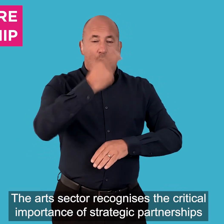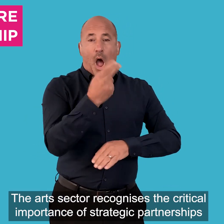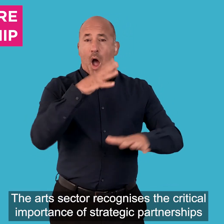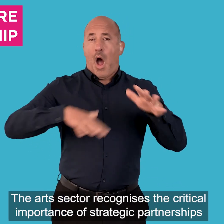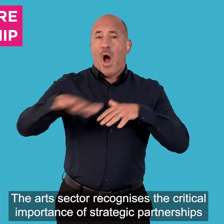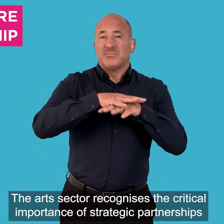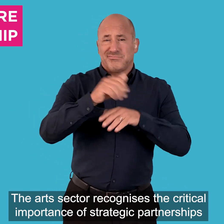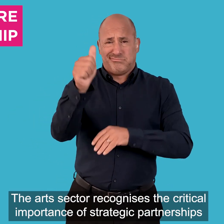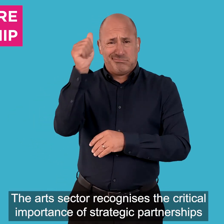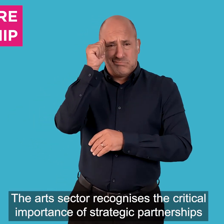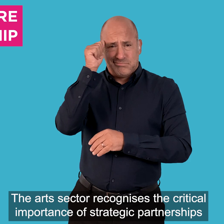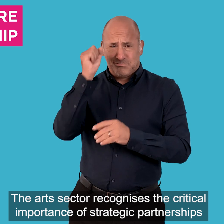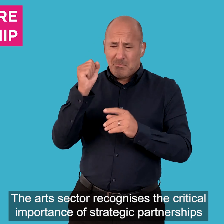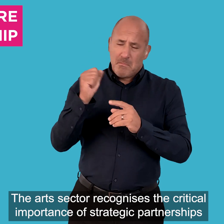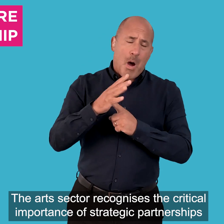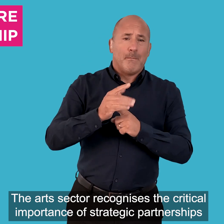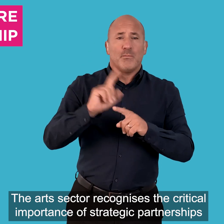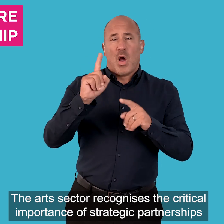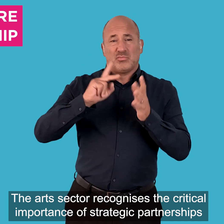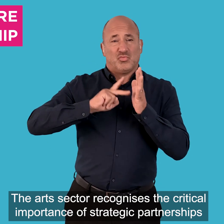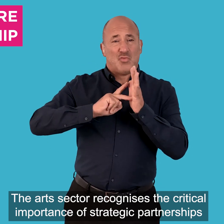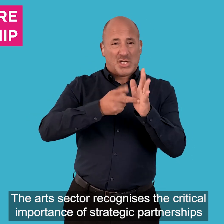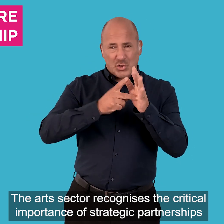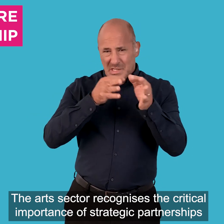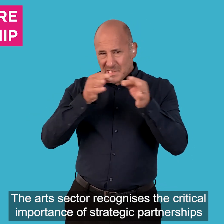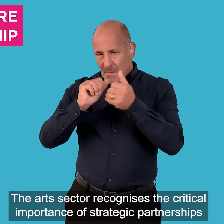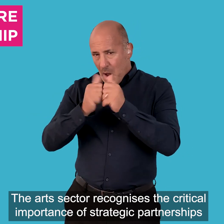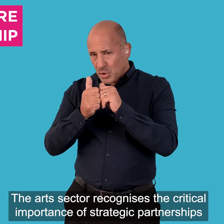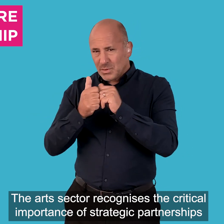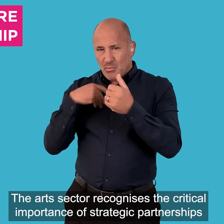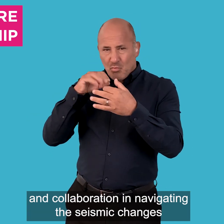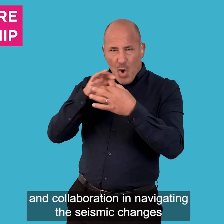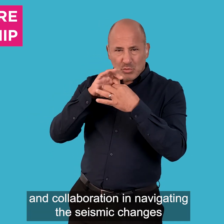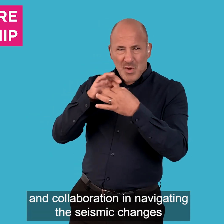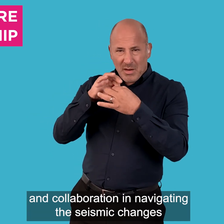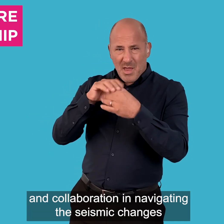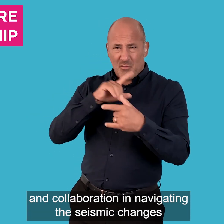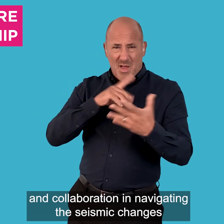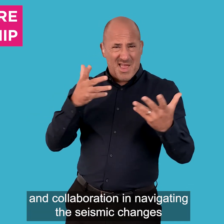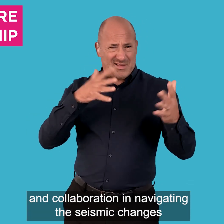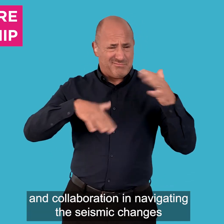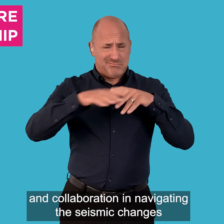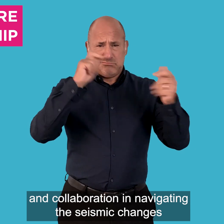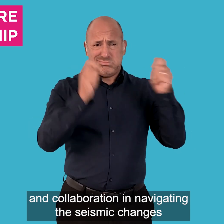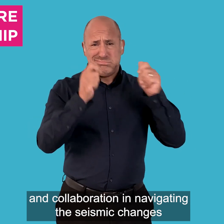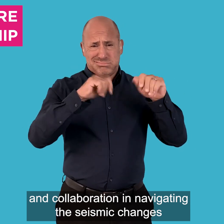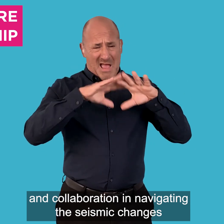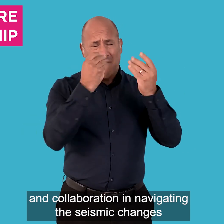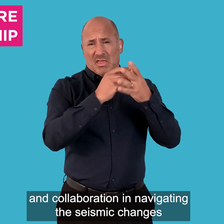The arts sector recognises the critical importance of strategic partnerships and collaboration in navigating